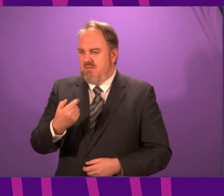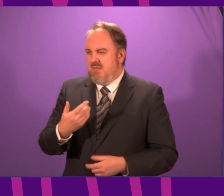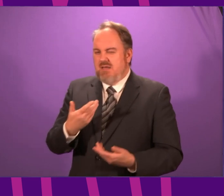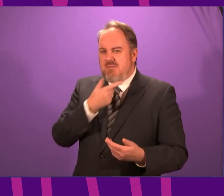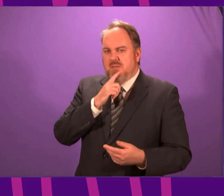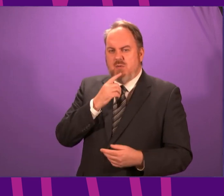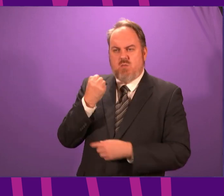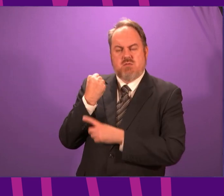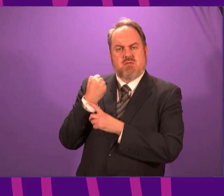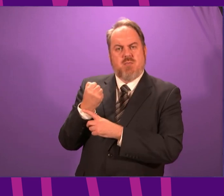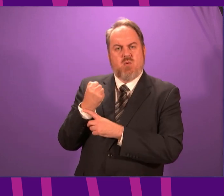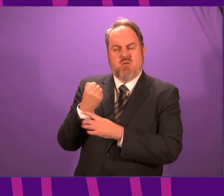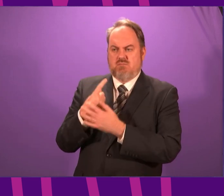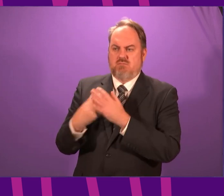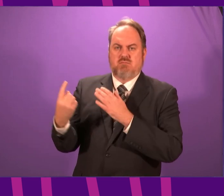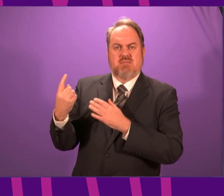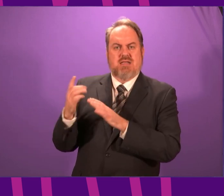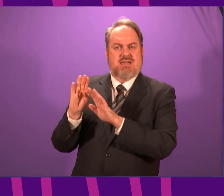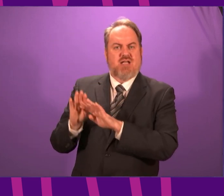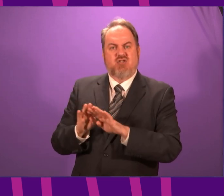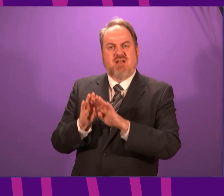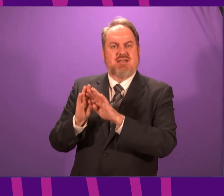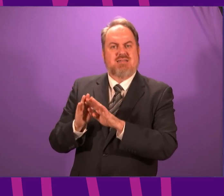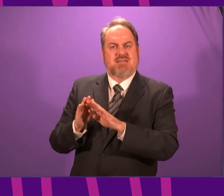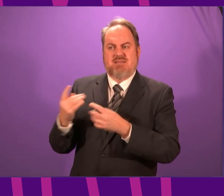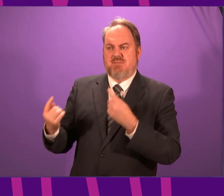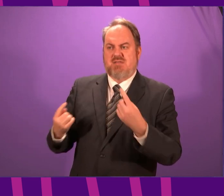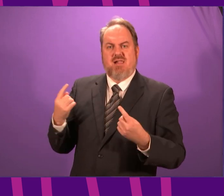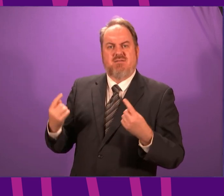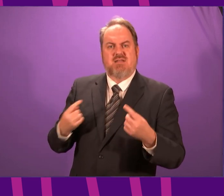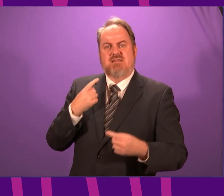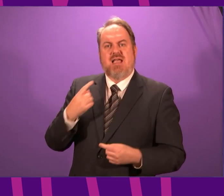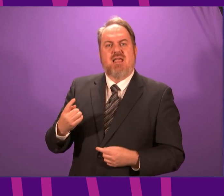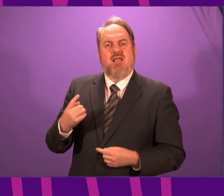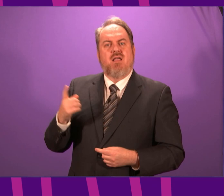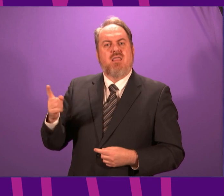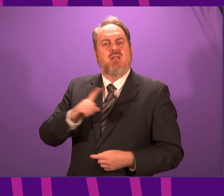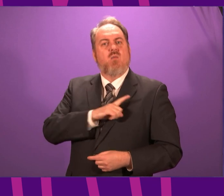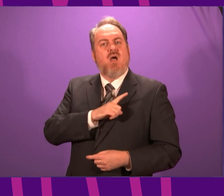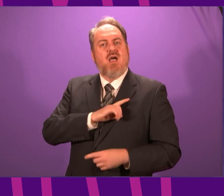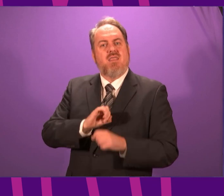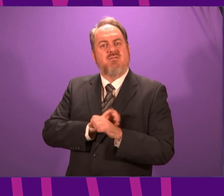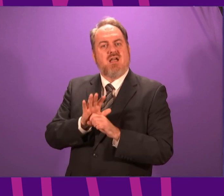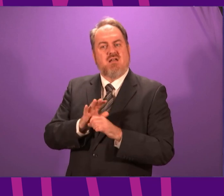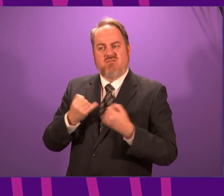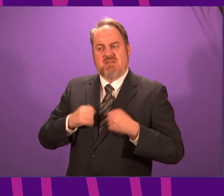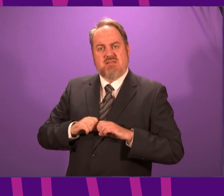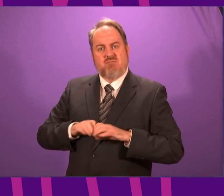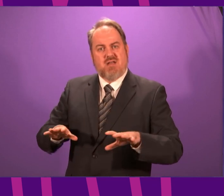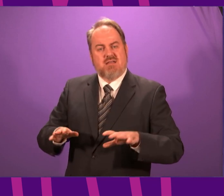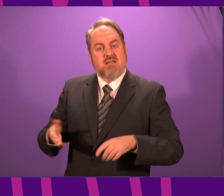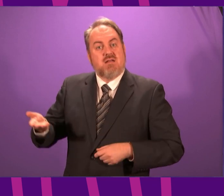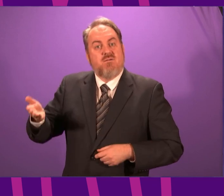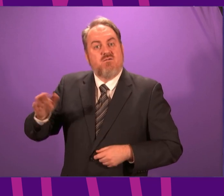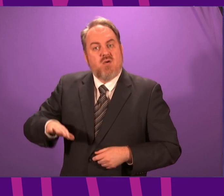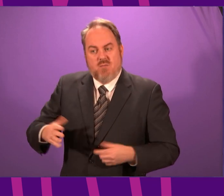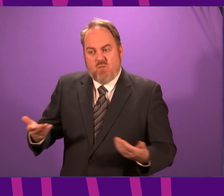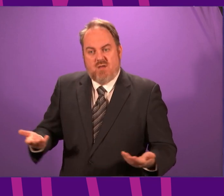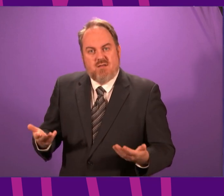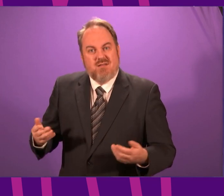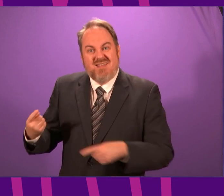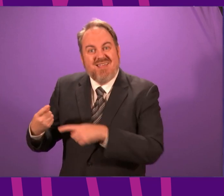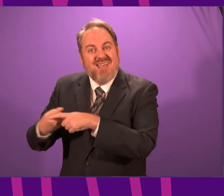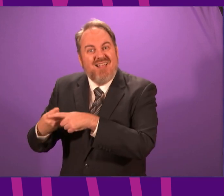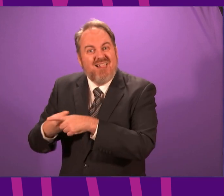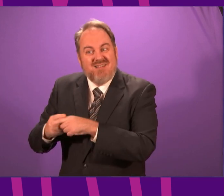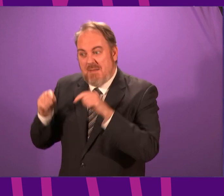this country who have been trying to claim that the source of the rise of the virus in Scotland is coming directly from